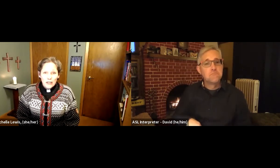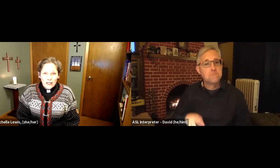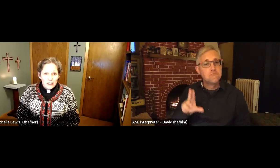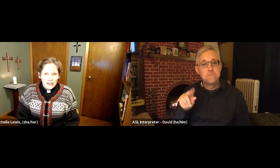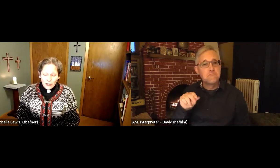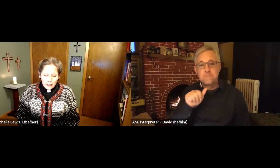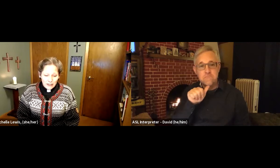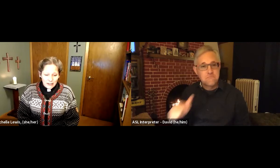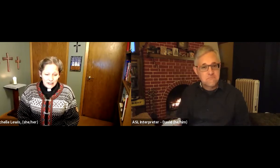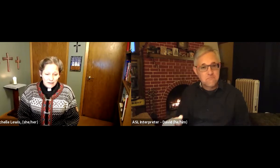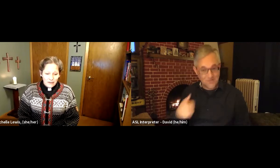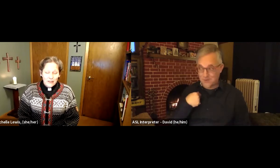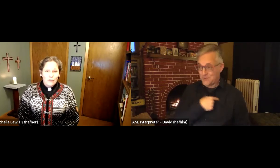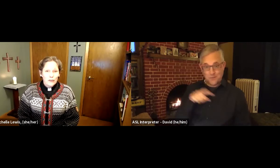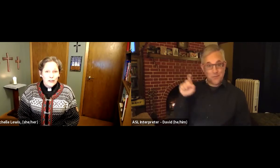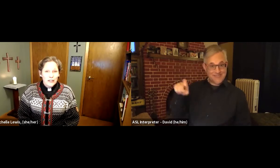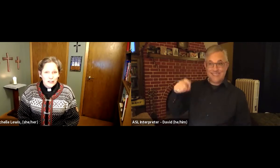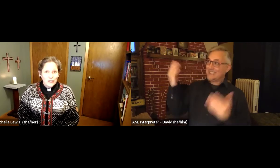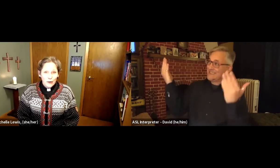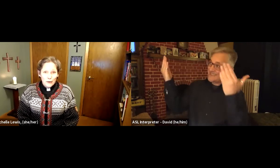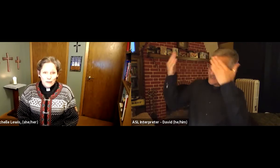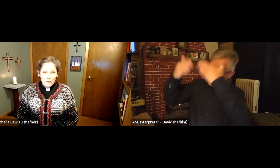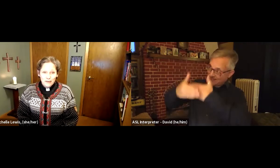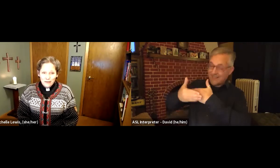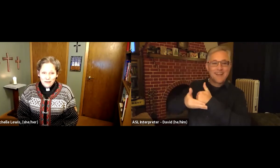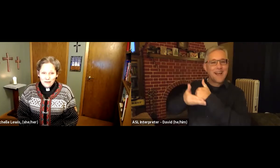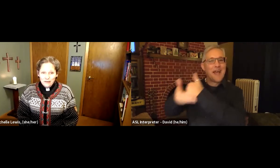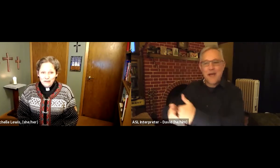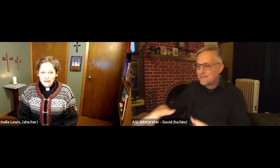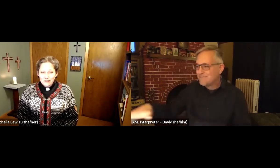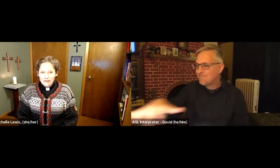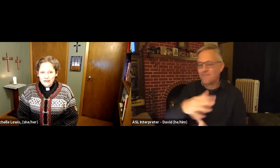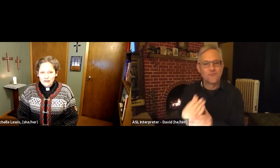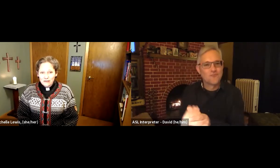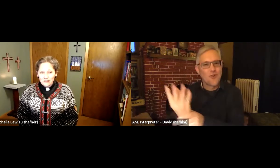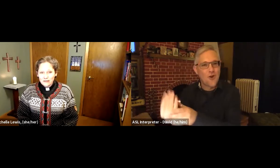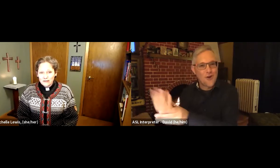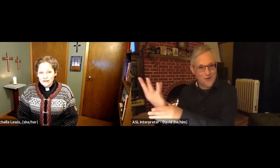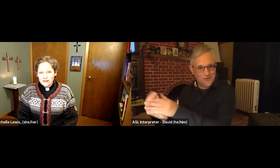And we need darkness for things to grow.